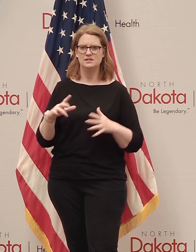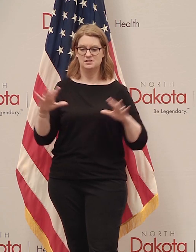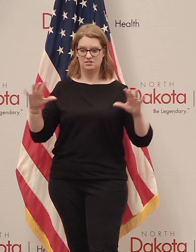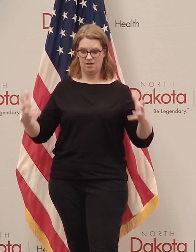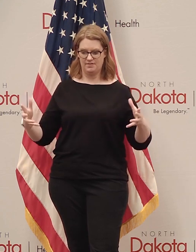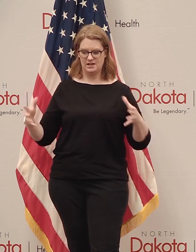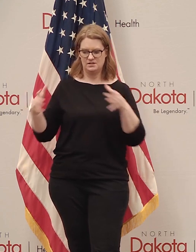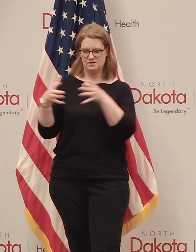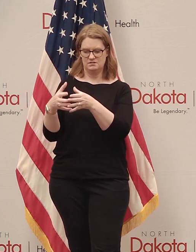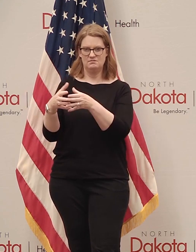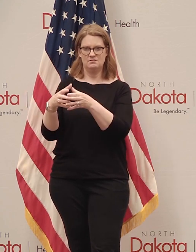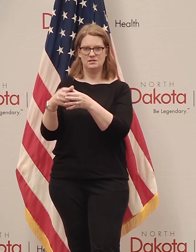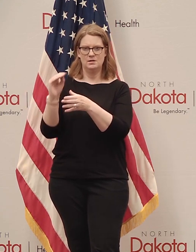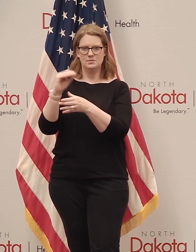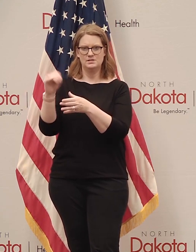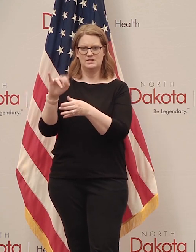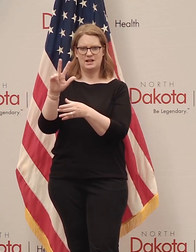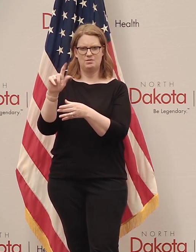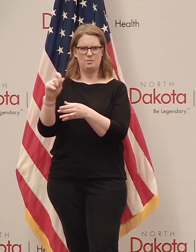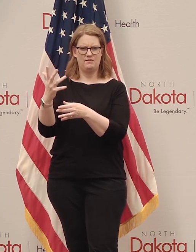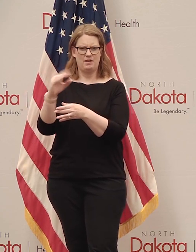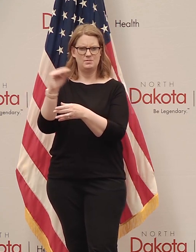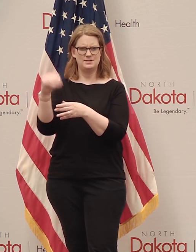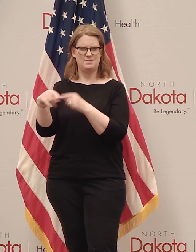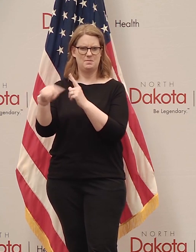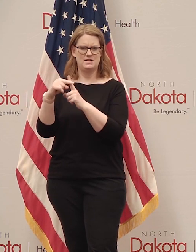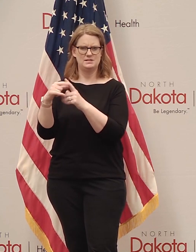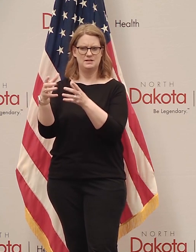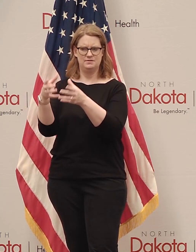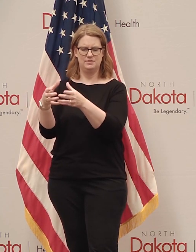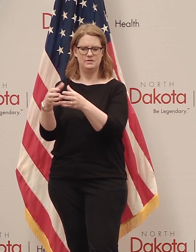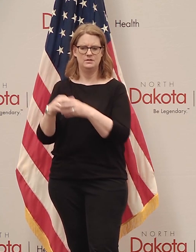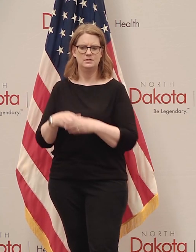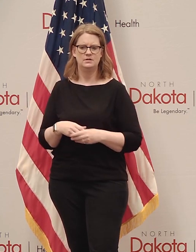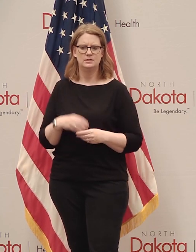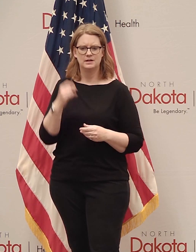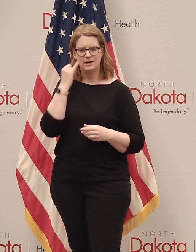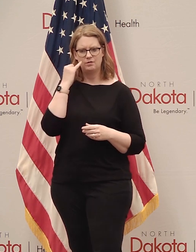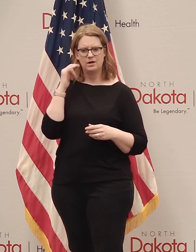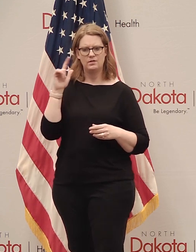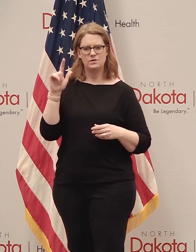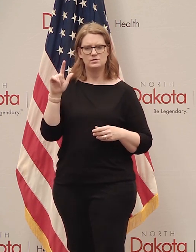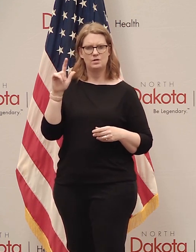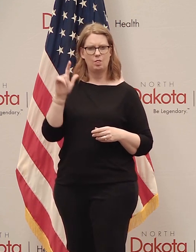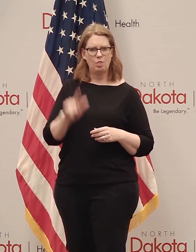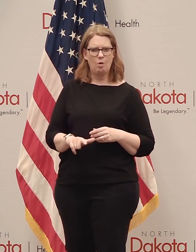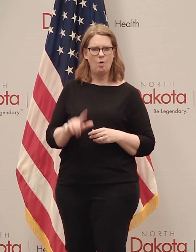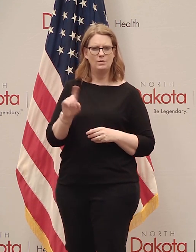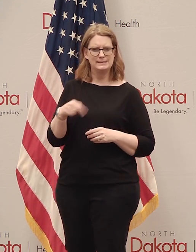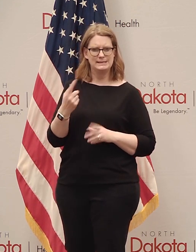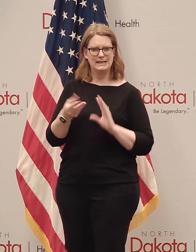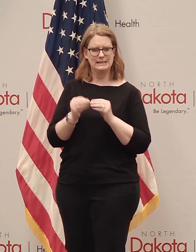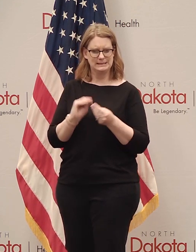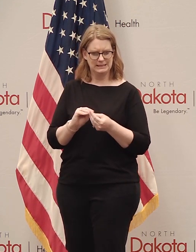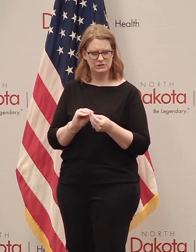3.6% I think was the, or 3.5% was the percent today. As long as we're in those low single-digit percentages, then and we